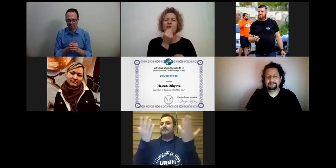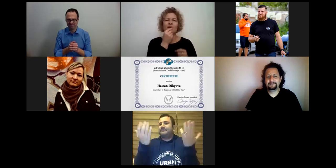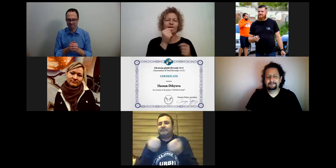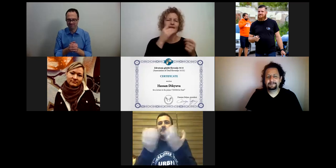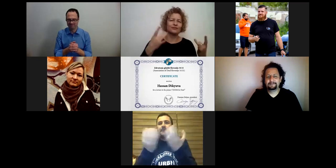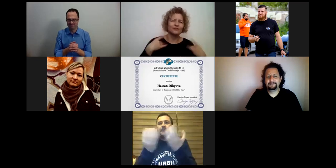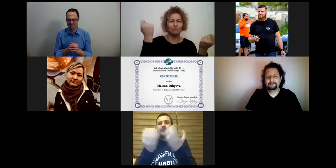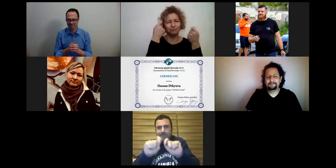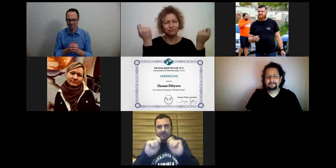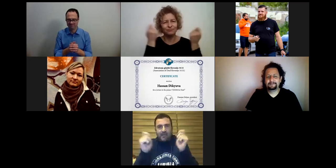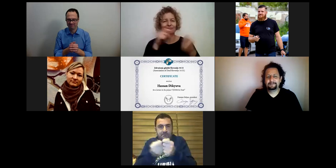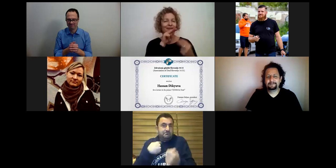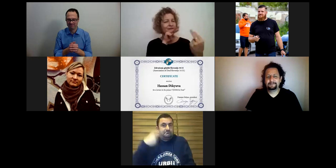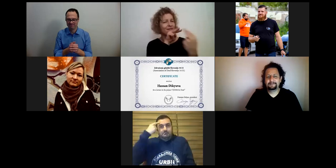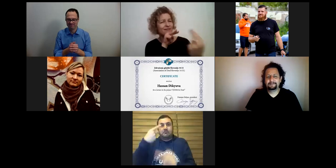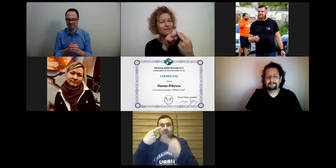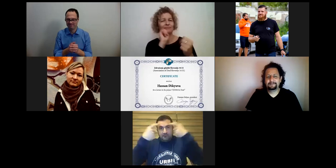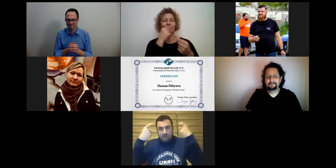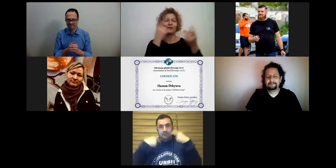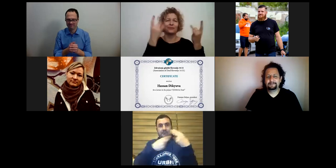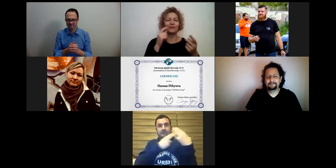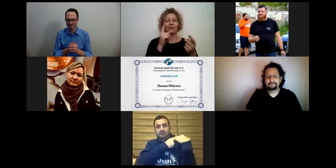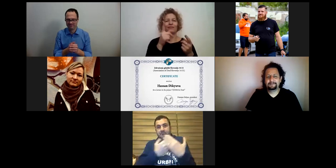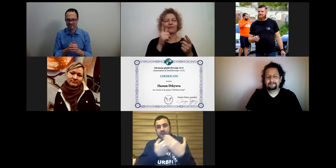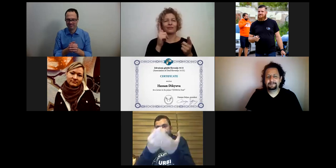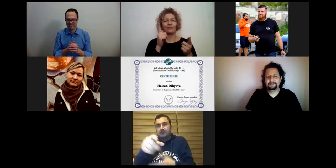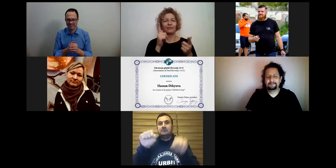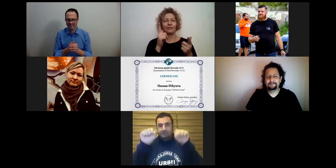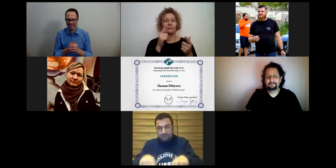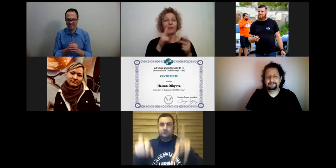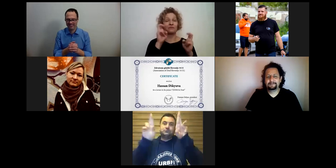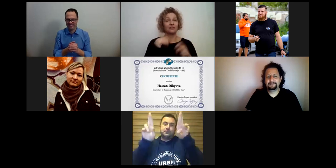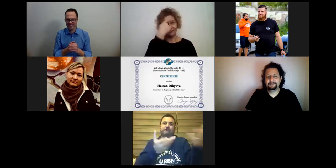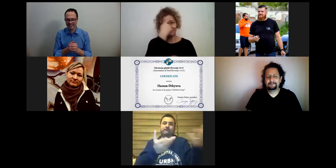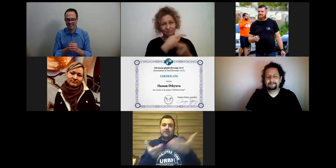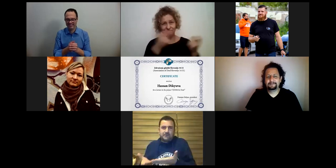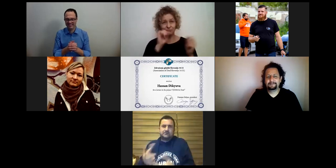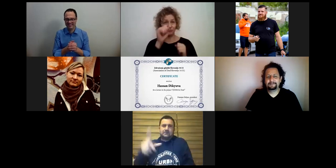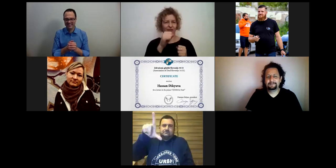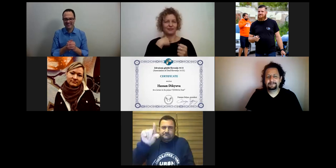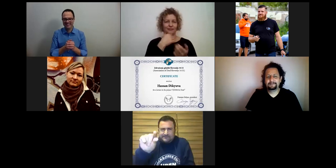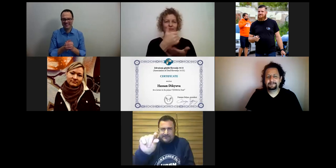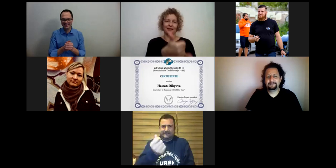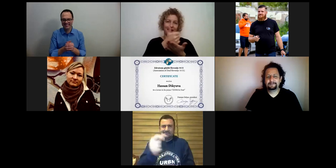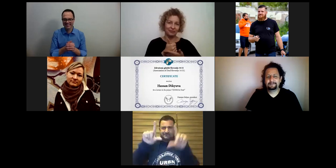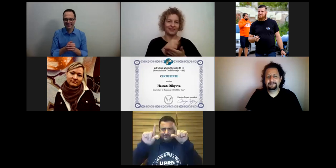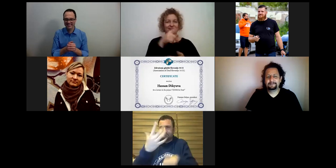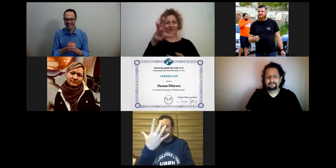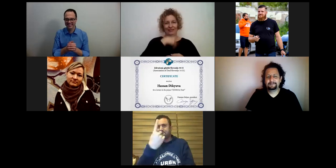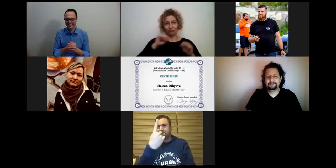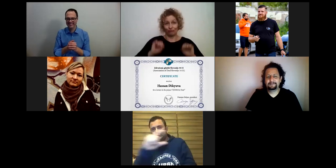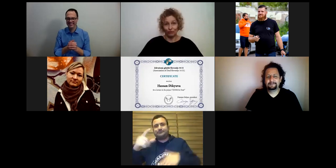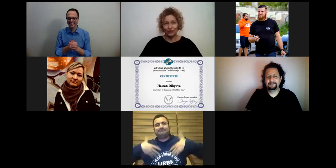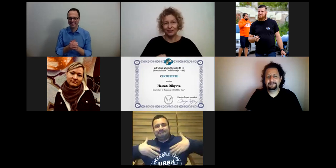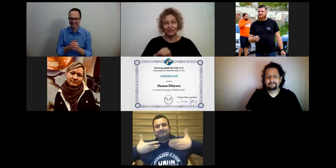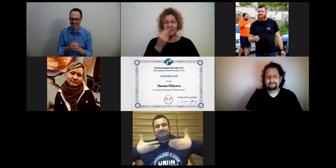And it's so great to be able to see him again. I remember those times a long time ago, meeting up with him. He's always welcome.